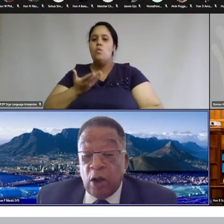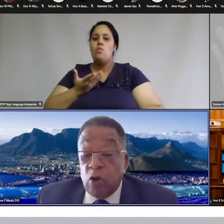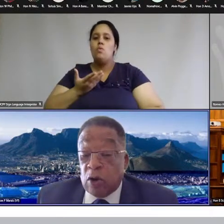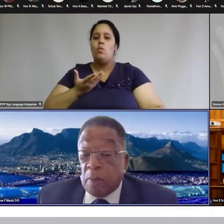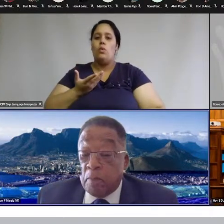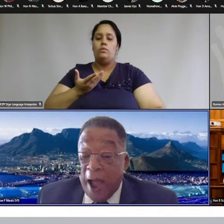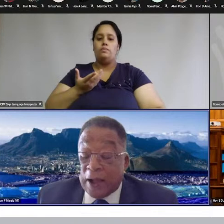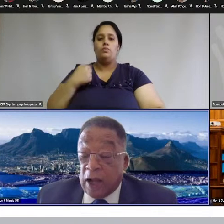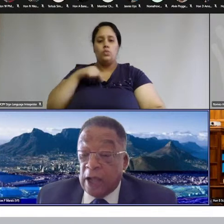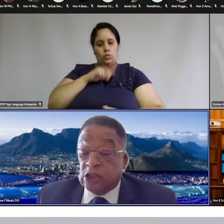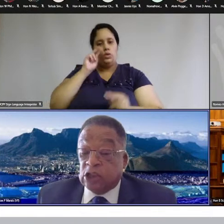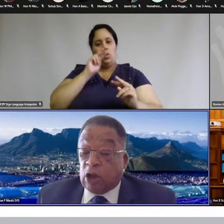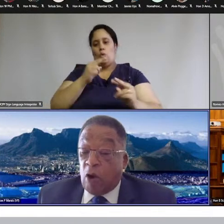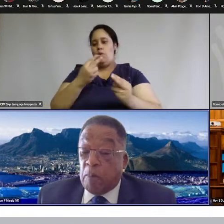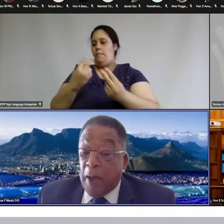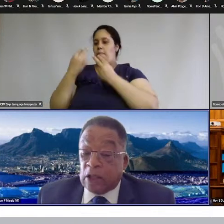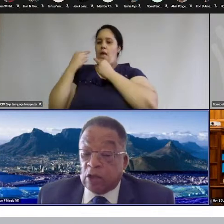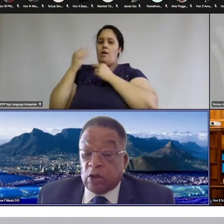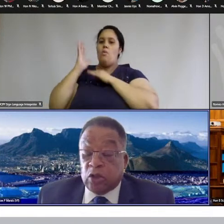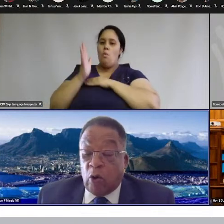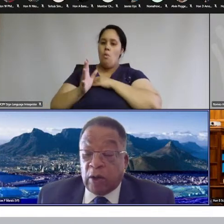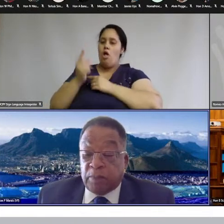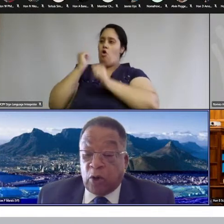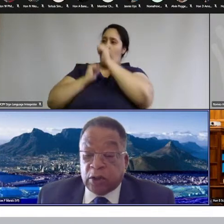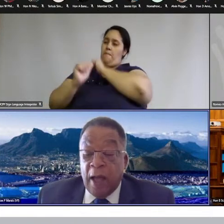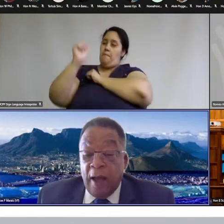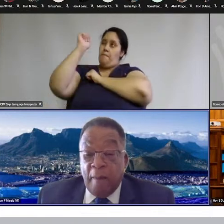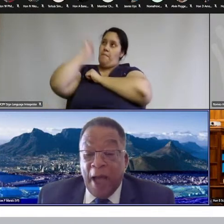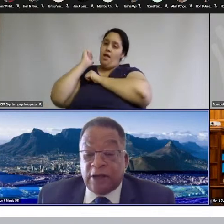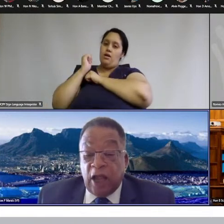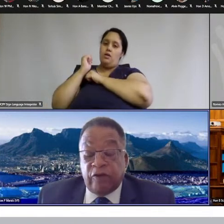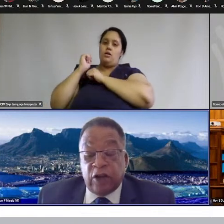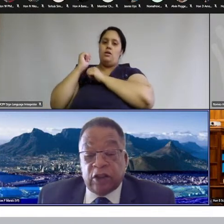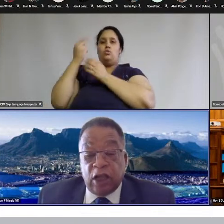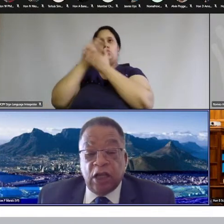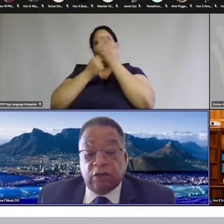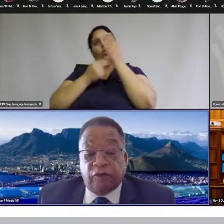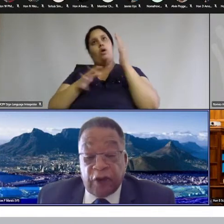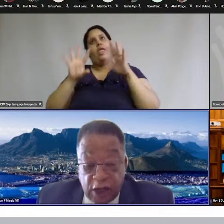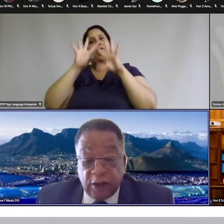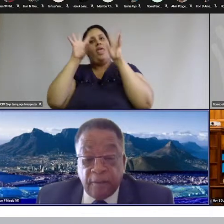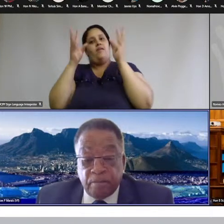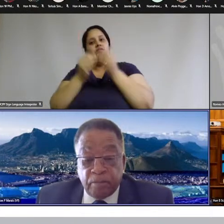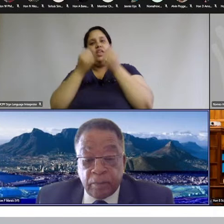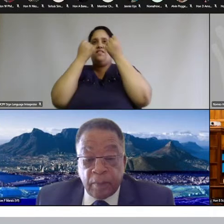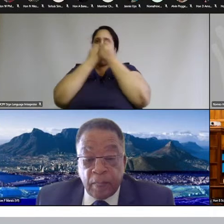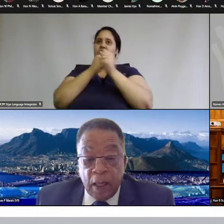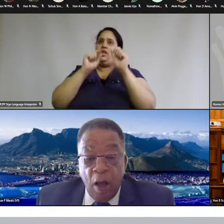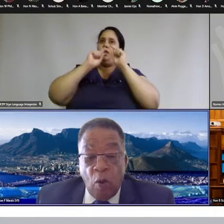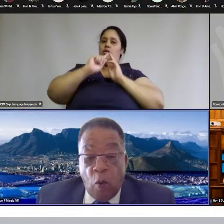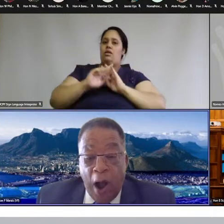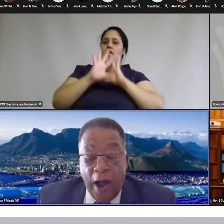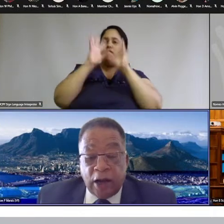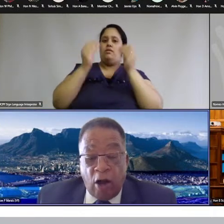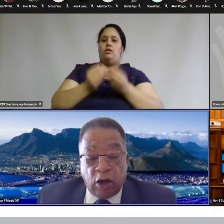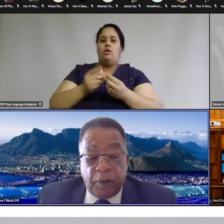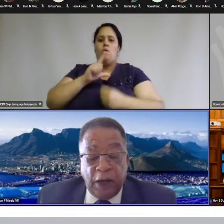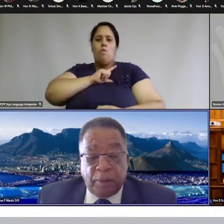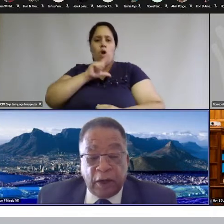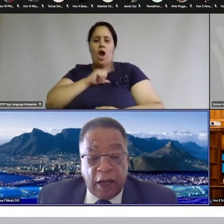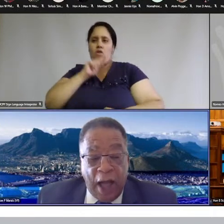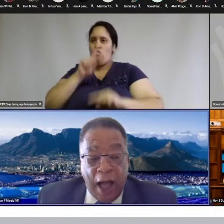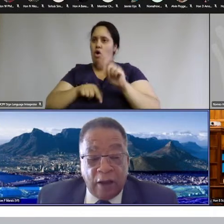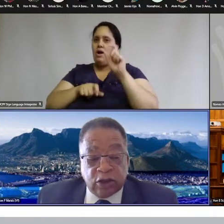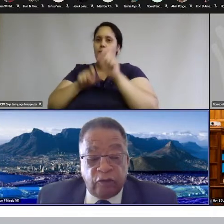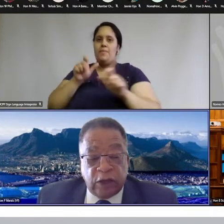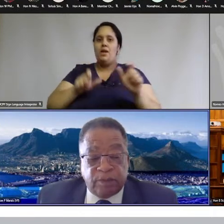We're going to look back and go back to the drawing board about everything is free. Why can't